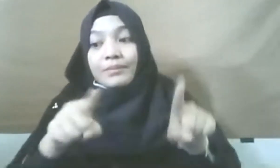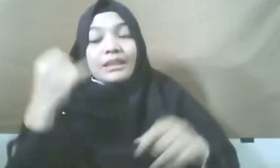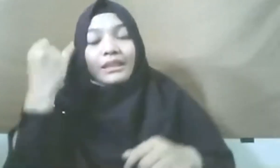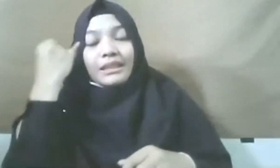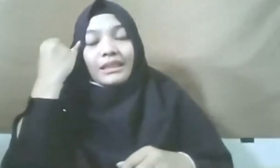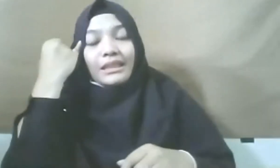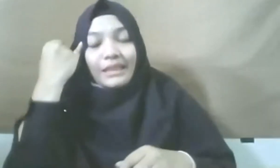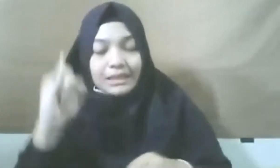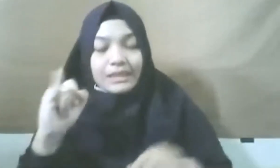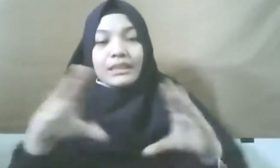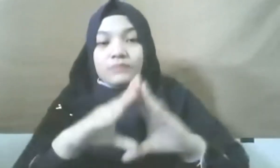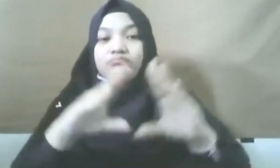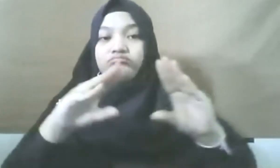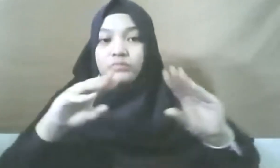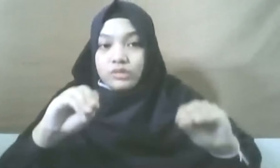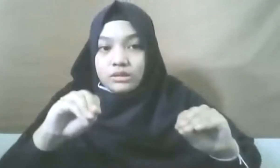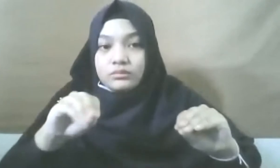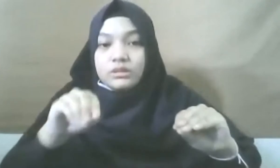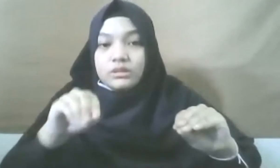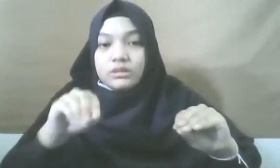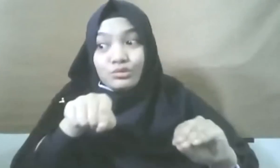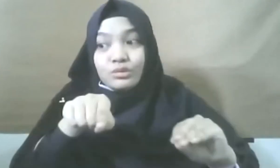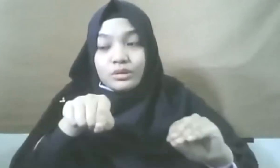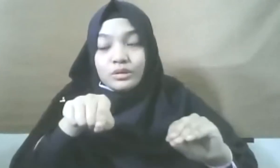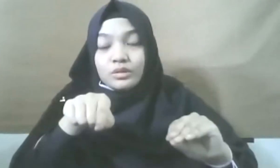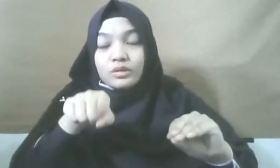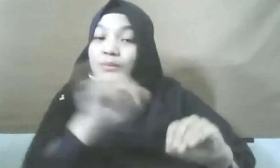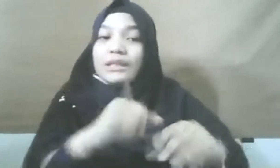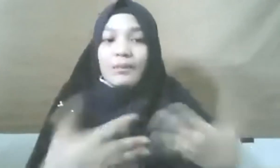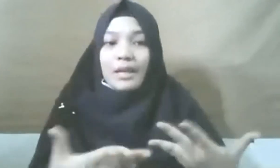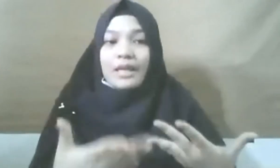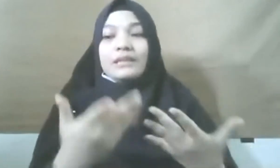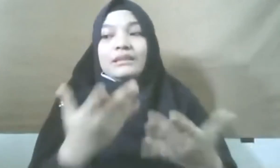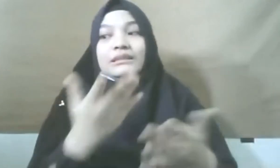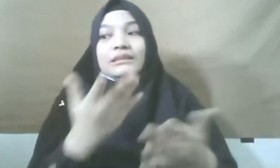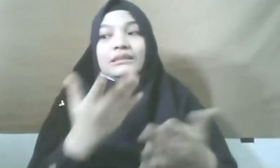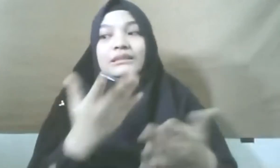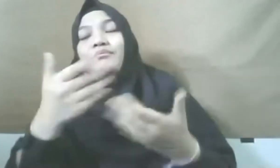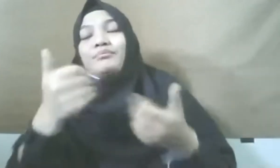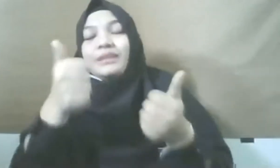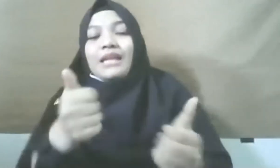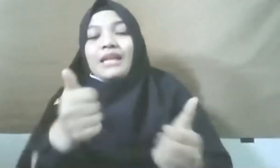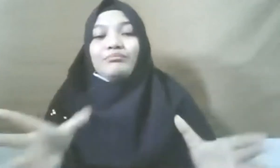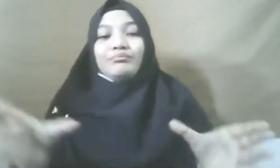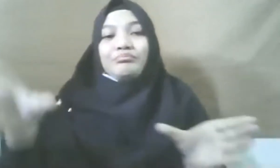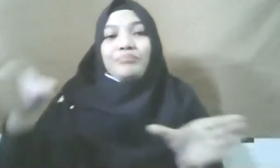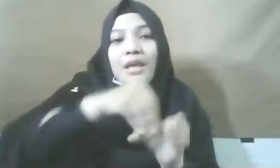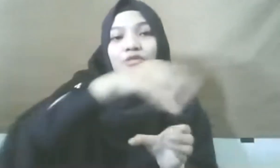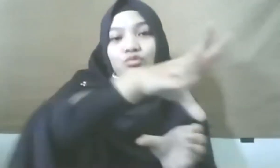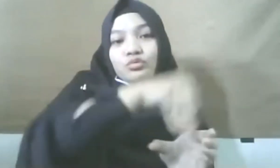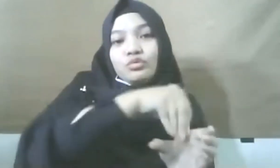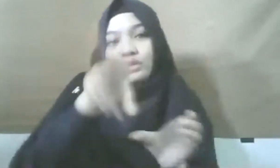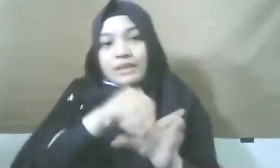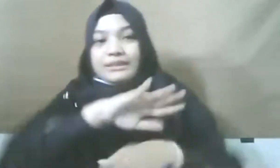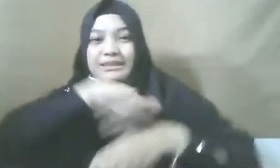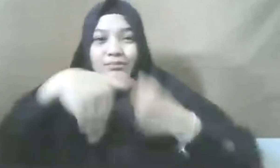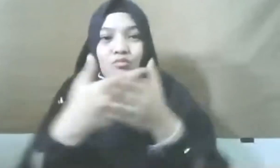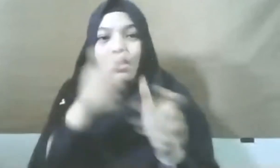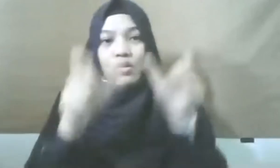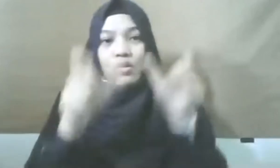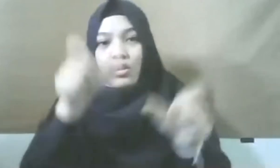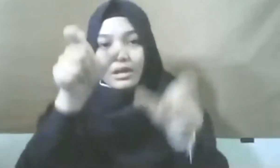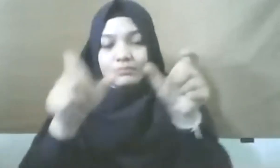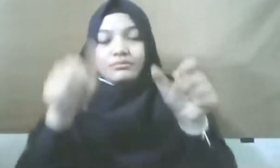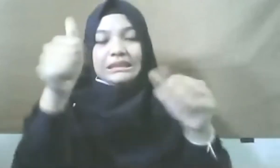put everyone in the same room, for example, so that for sure among people with disability, with those